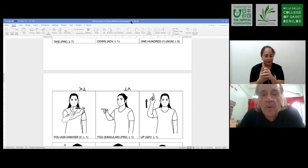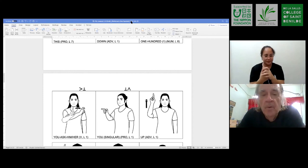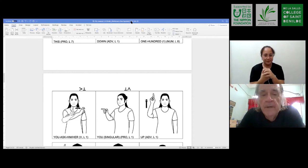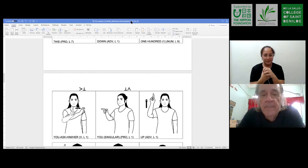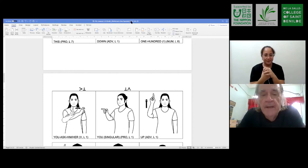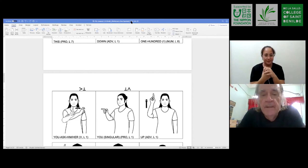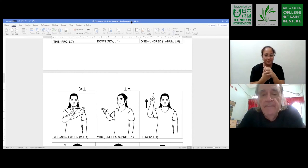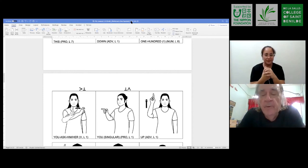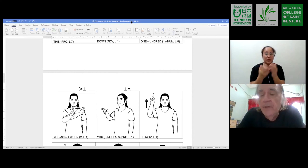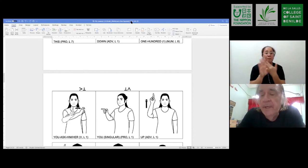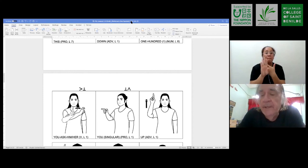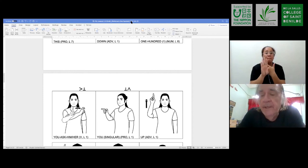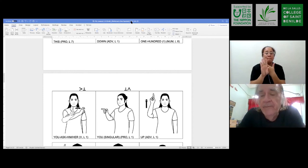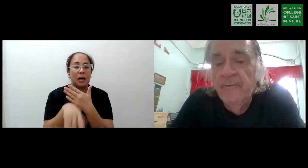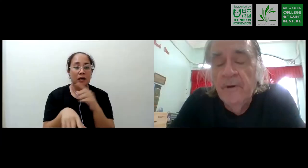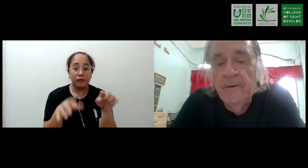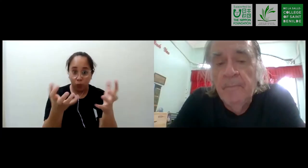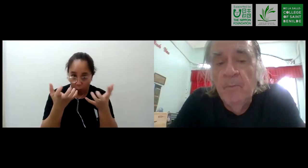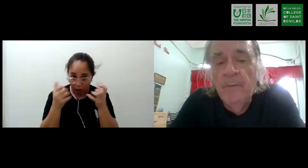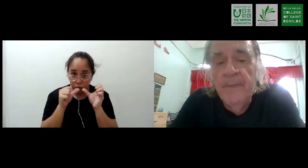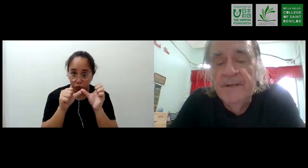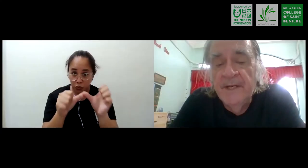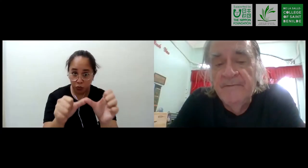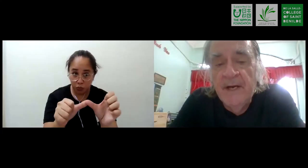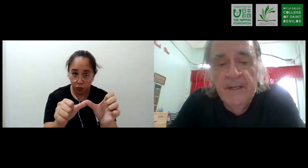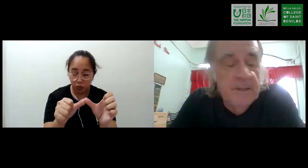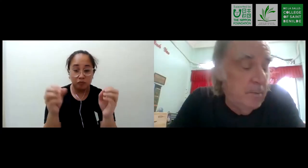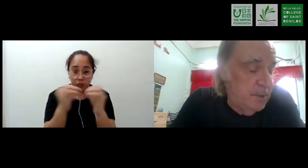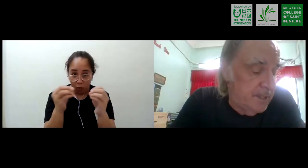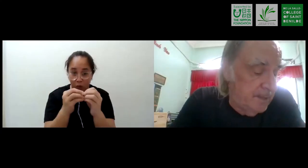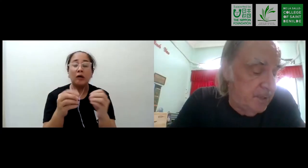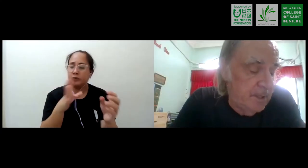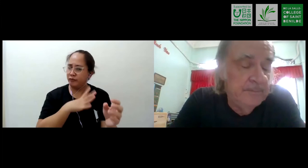we come back. If you want to continue for a couple of more minutes, that's fine. It's almost time to go.